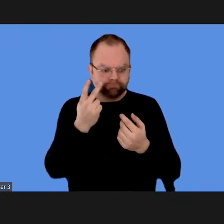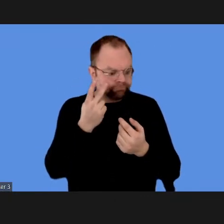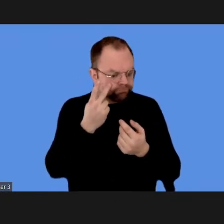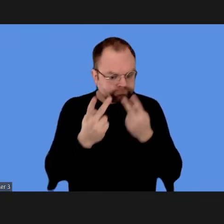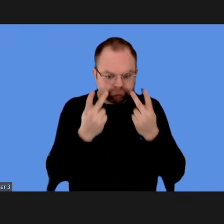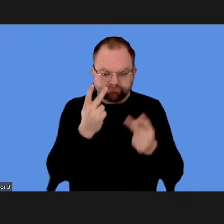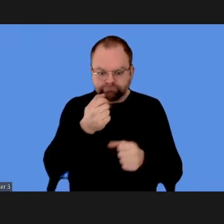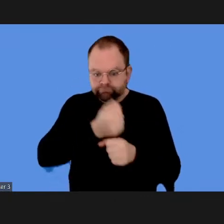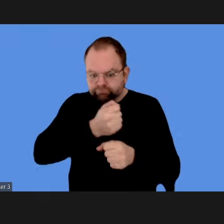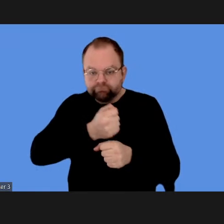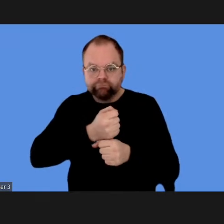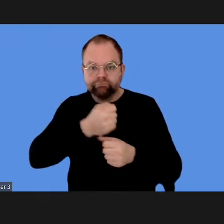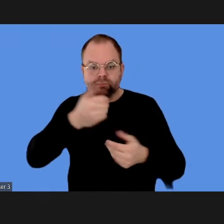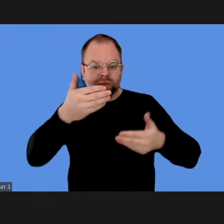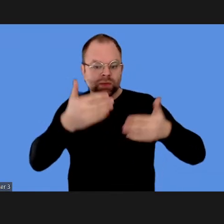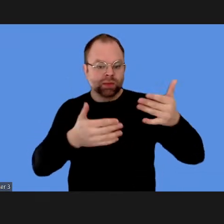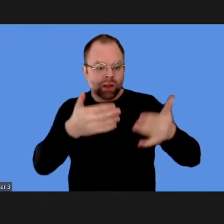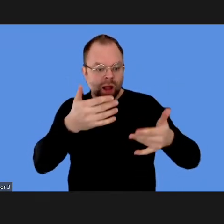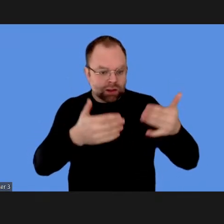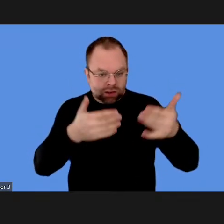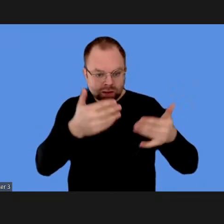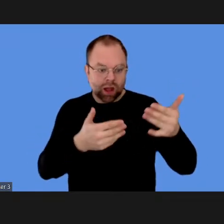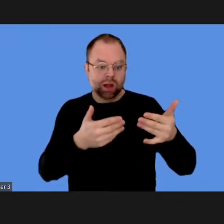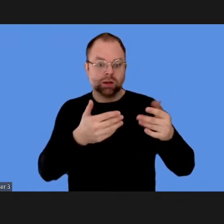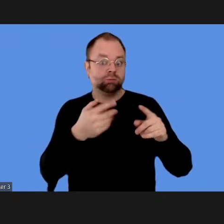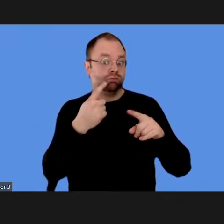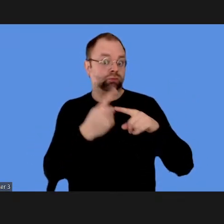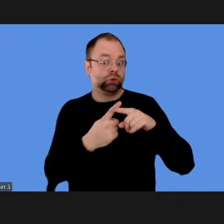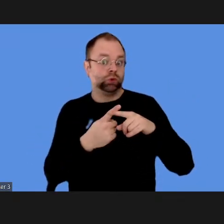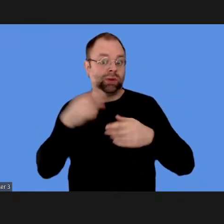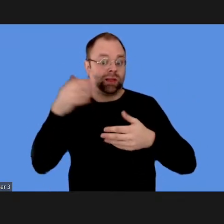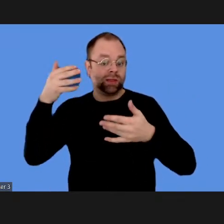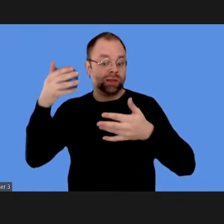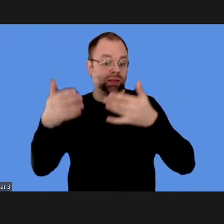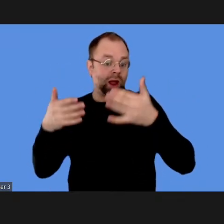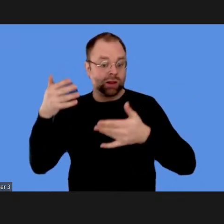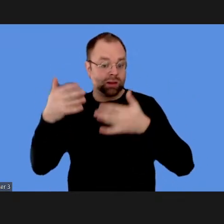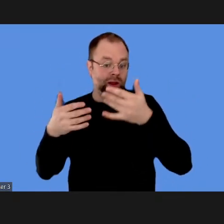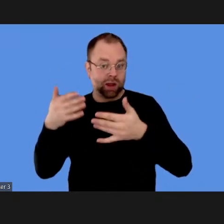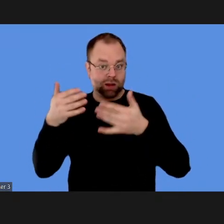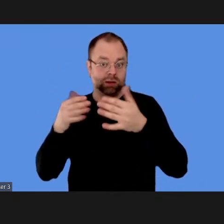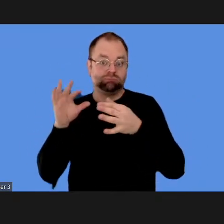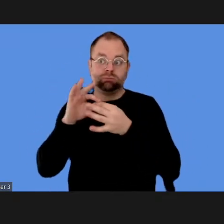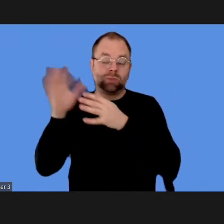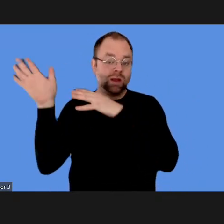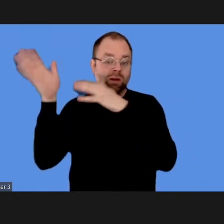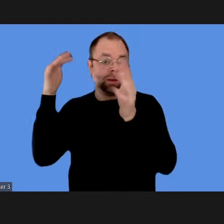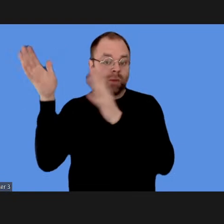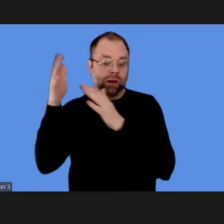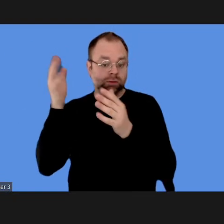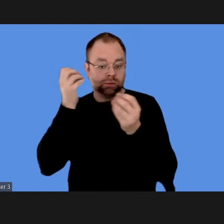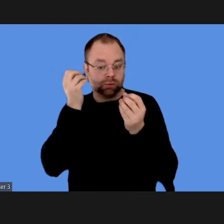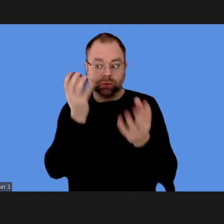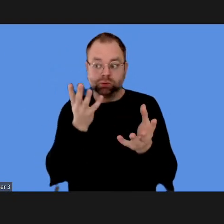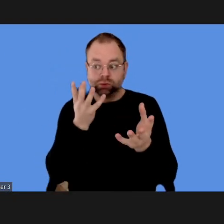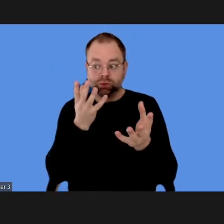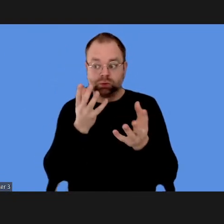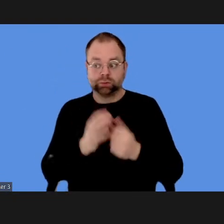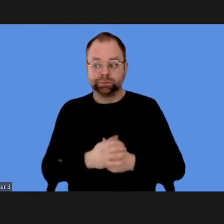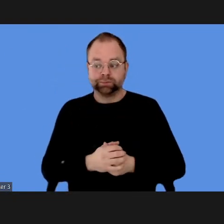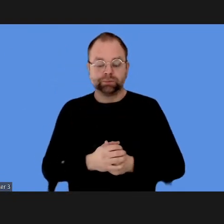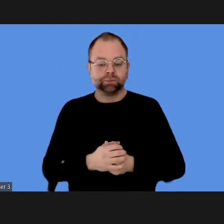the countries that implemented the green, climate resilient green